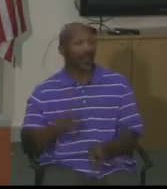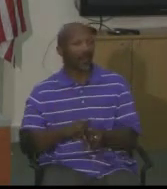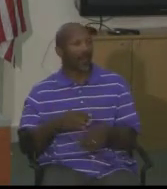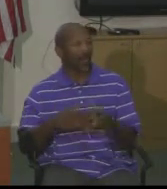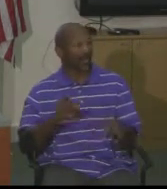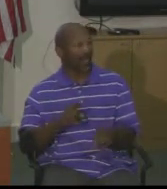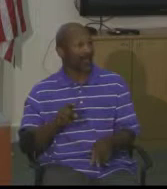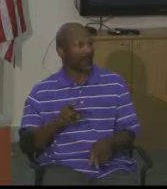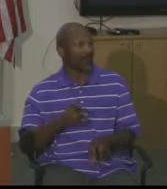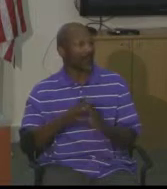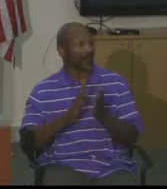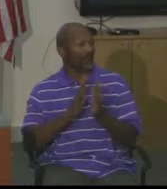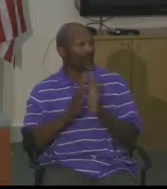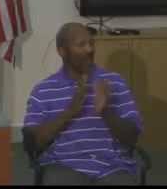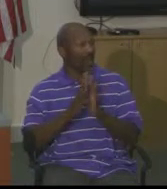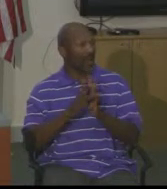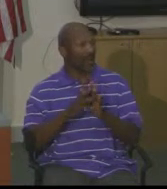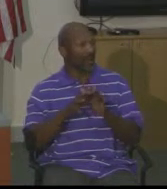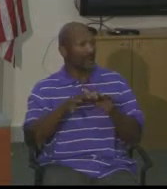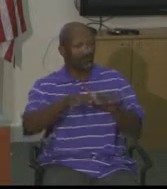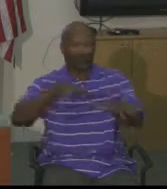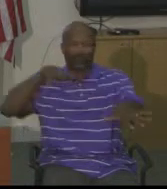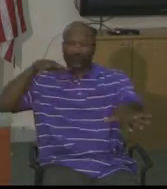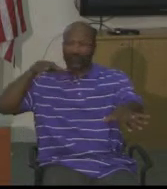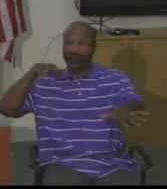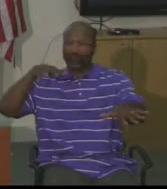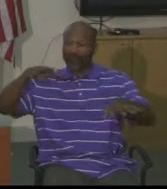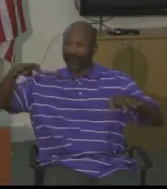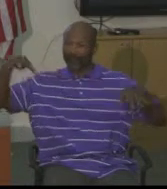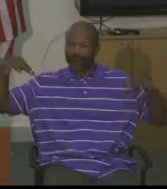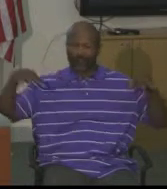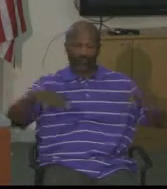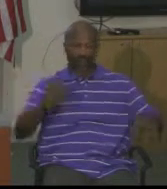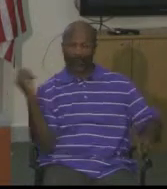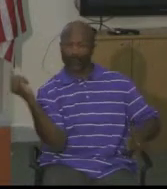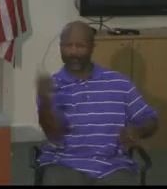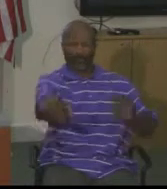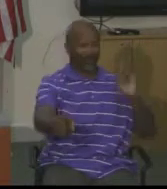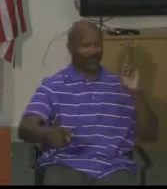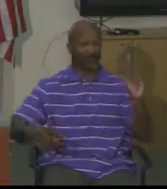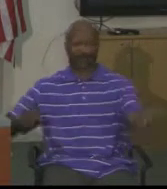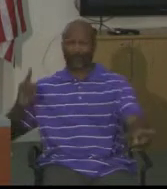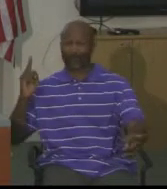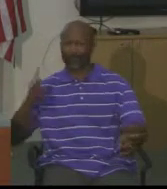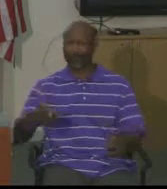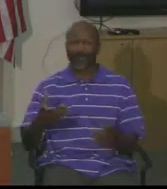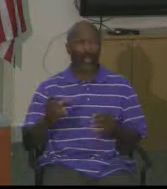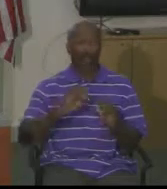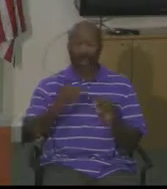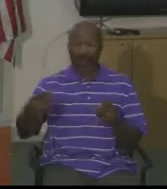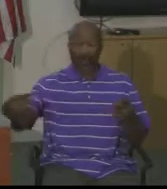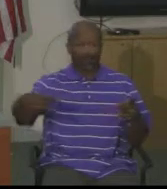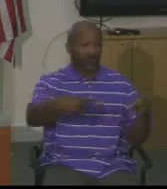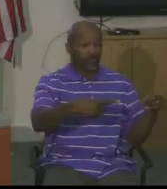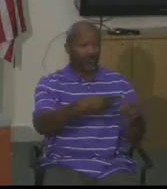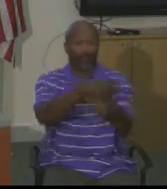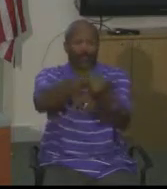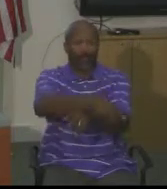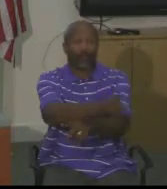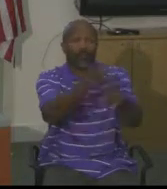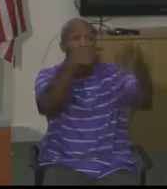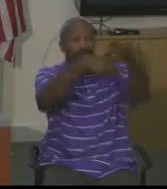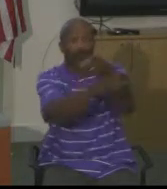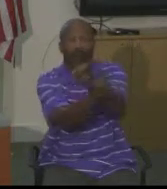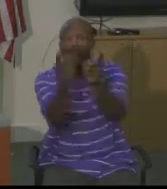express lane on the highway runs independent of the rest of the lanes, and there's no multiplexing. In Los Angeles, you